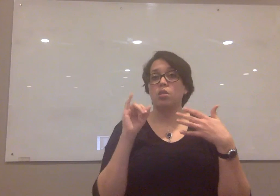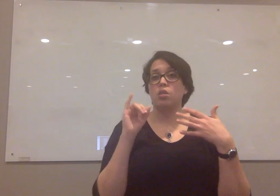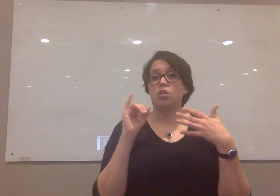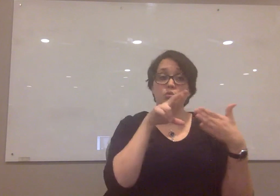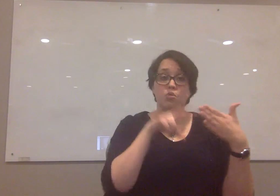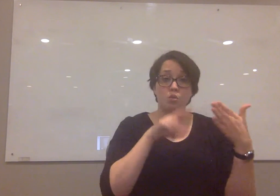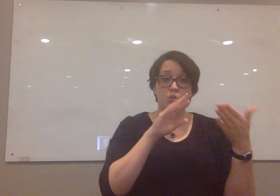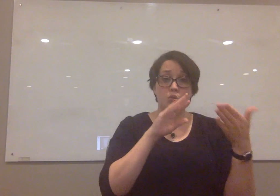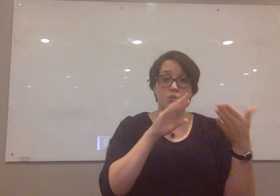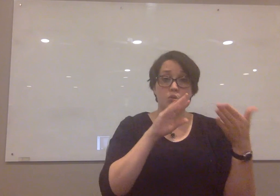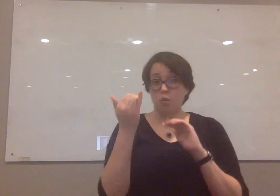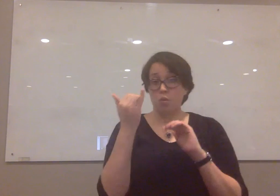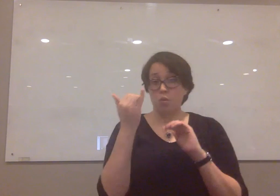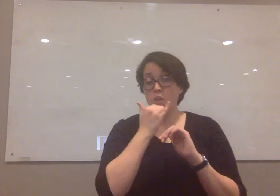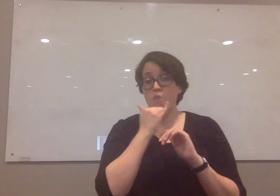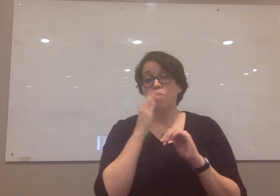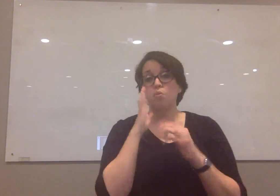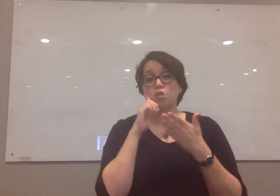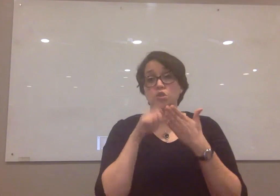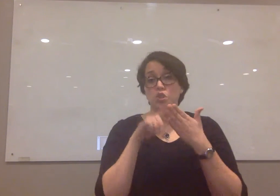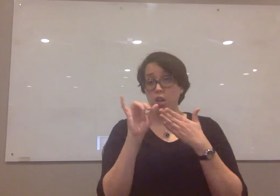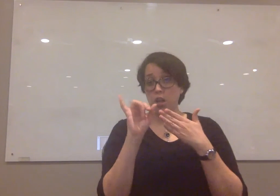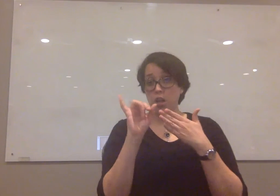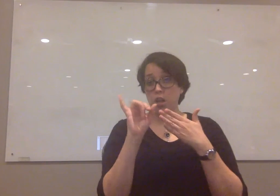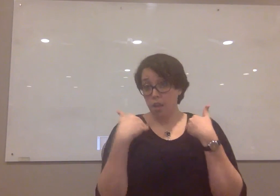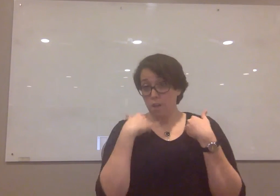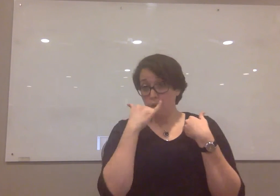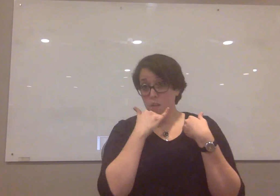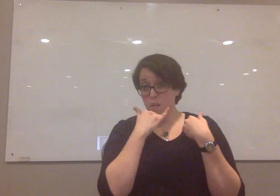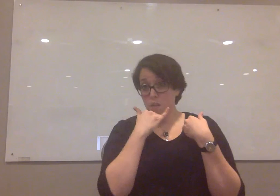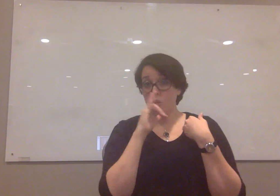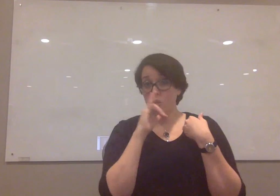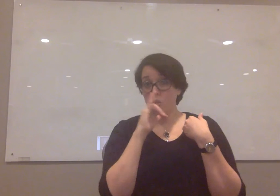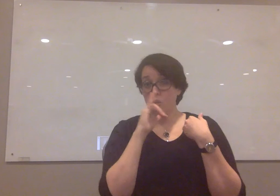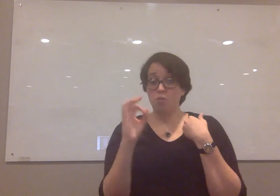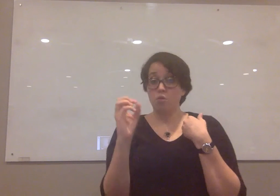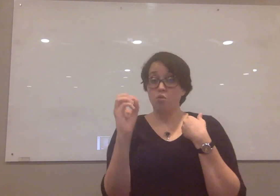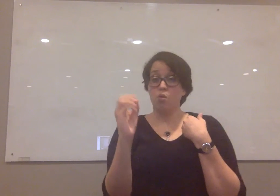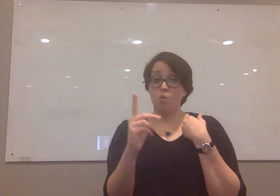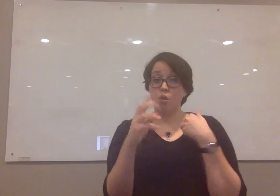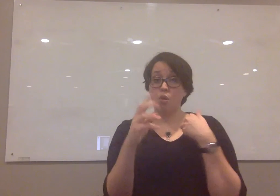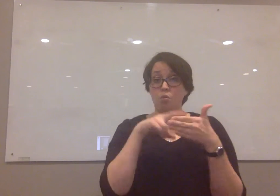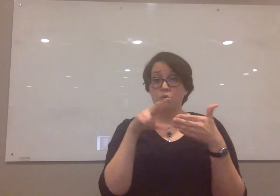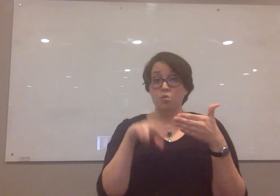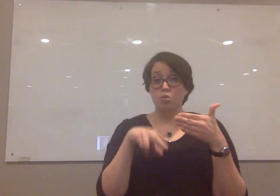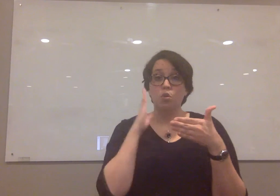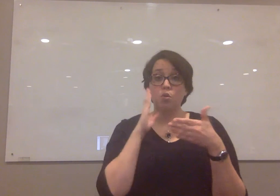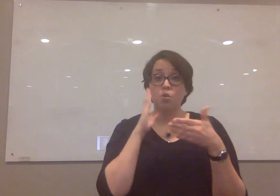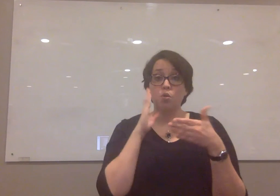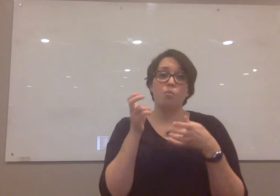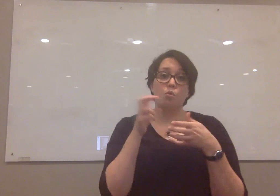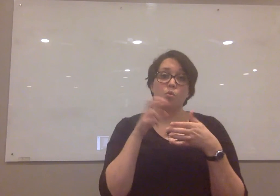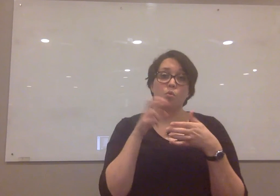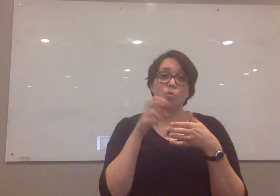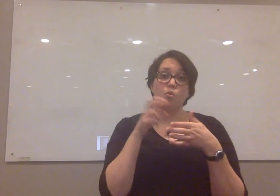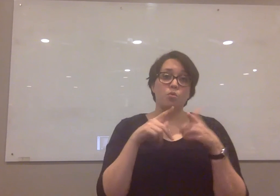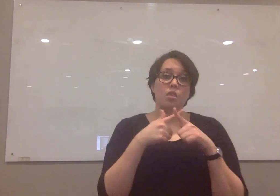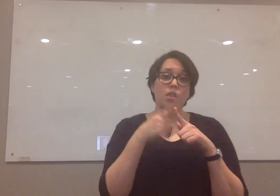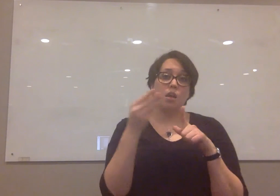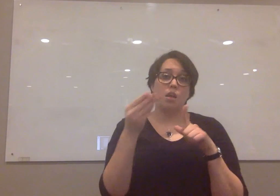you're checking whether there's an error. If there's an OK result, you pull out the result and pass it on to the next thing, right? That's what